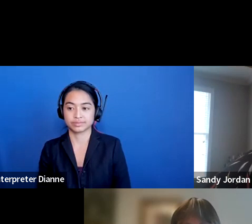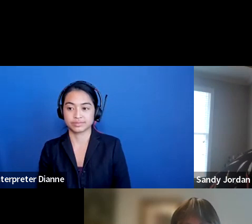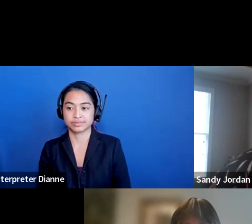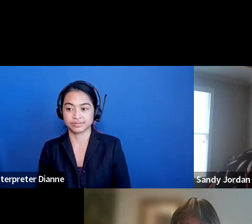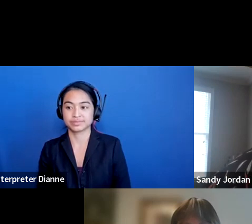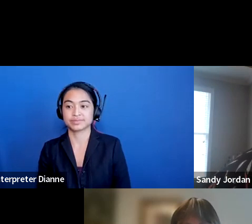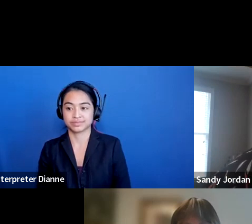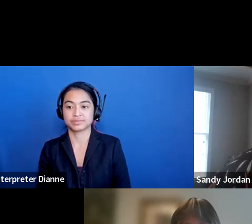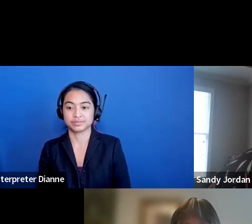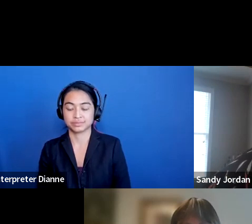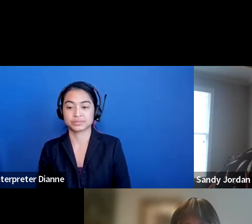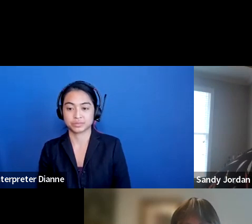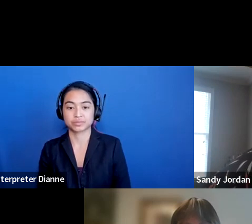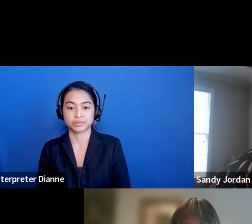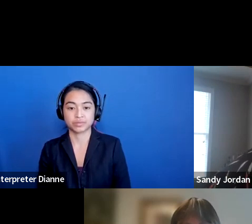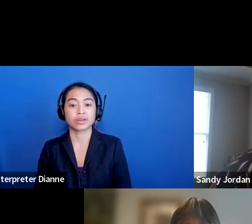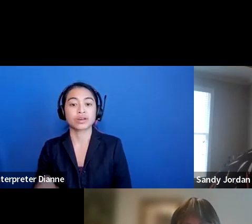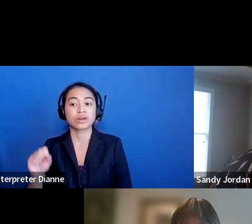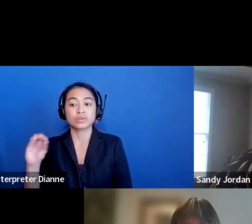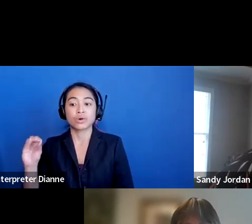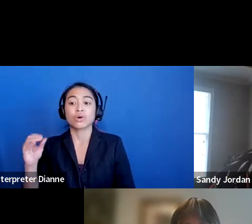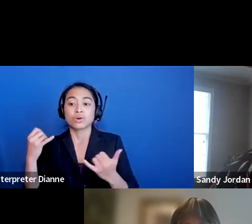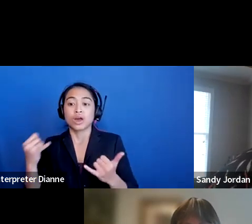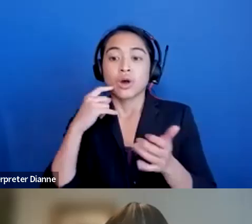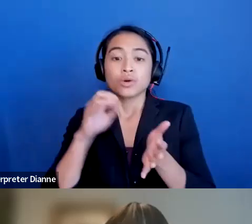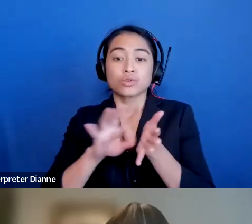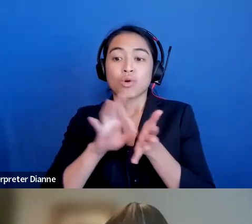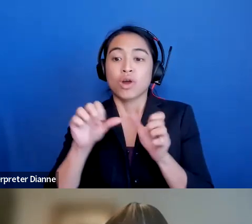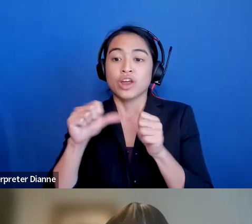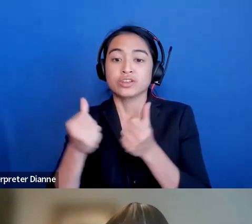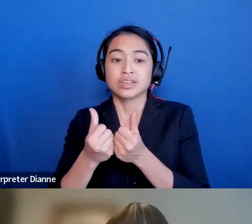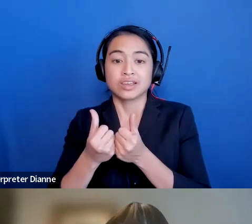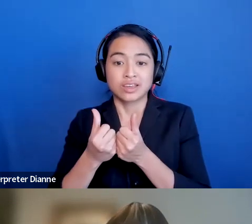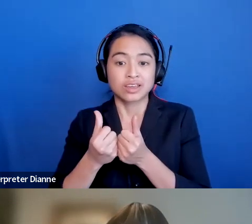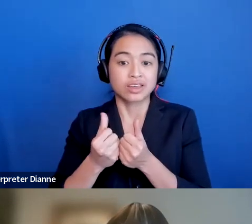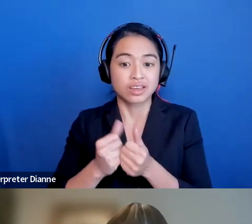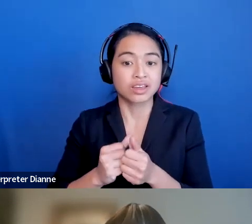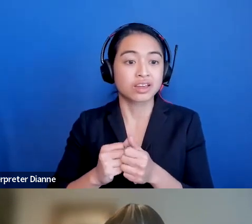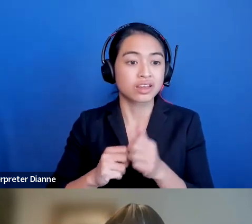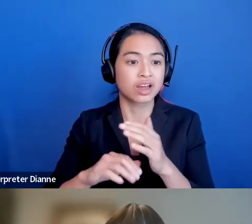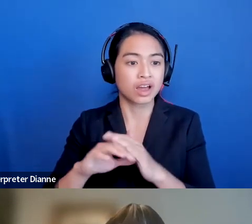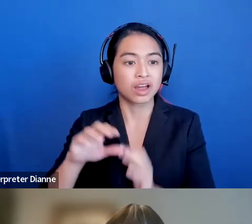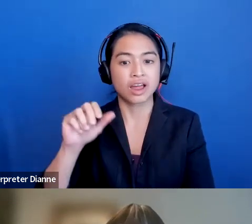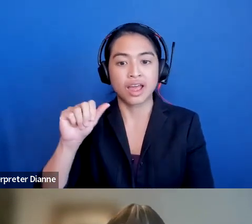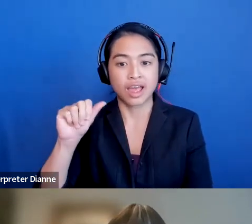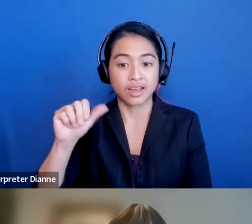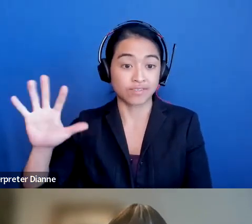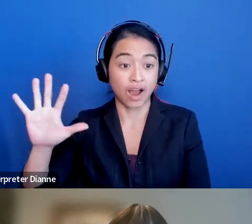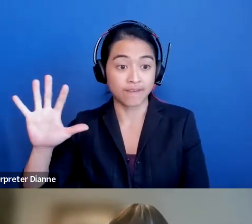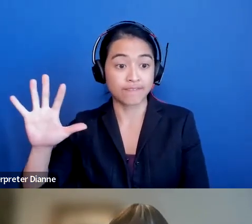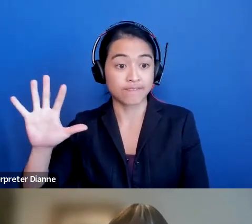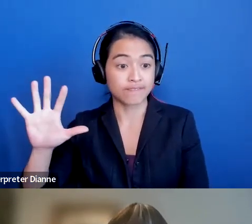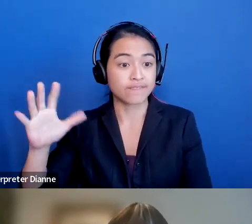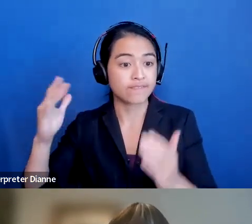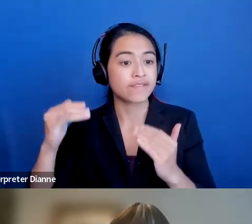the agency at a 5. And then the second criteria on here are agency mission, vision,